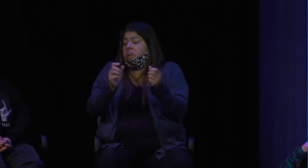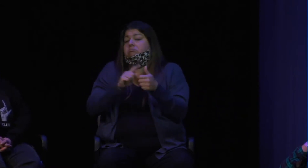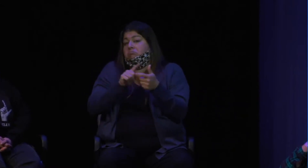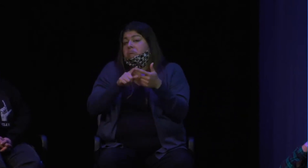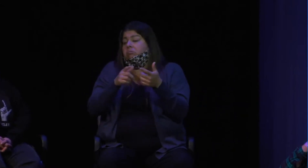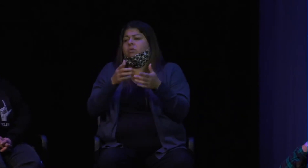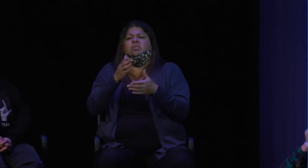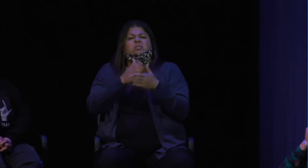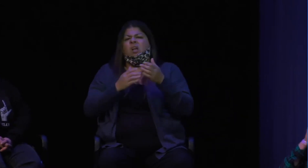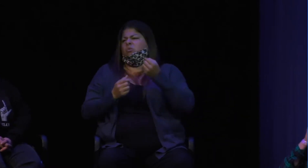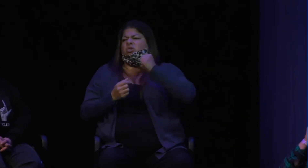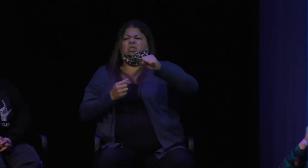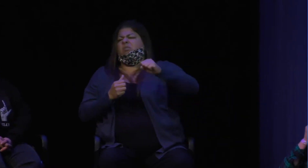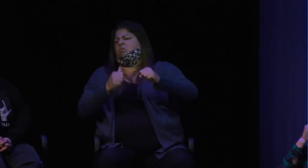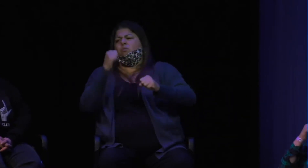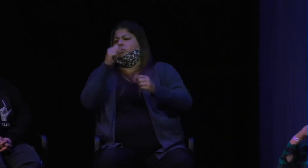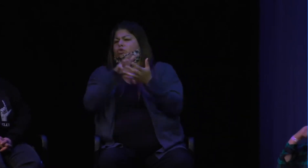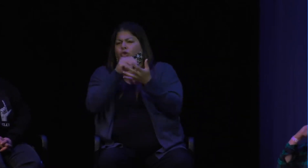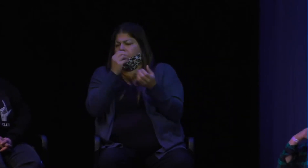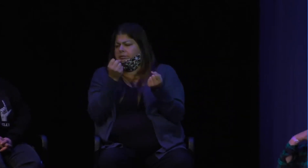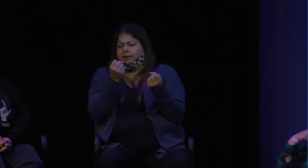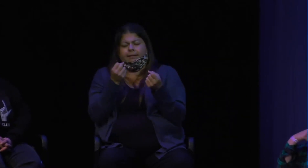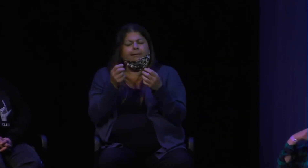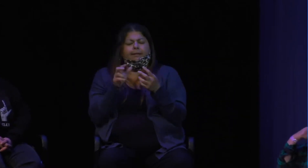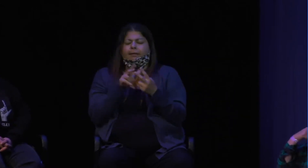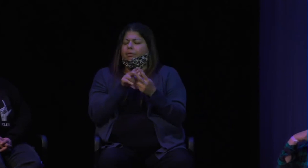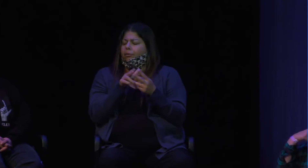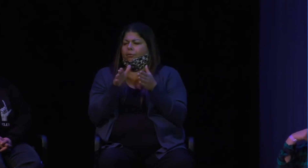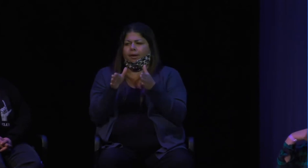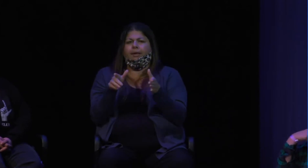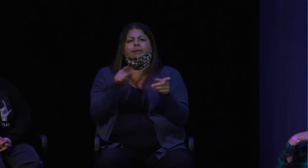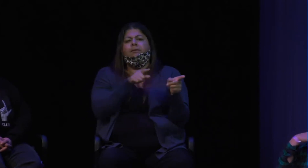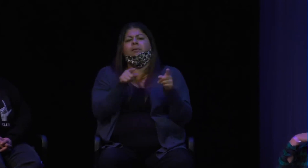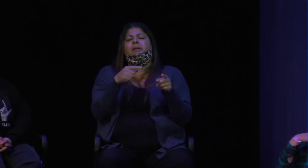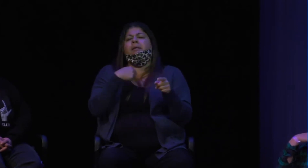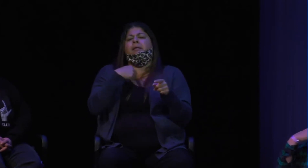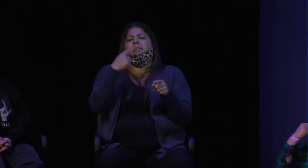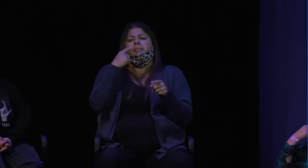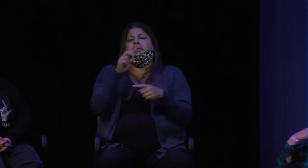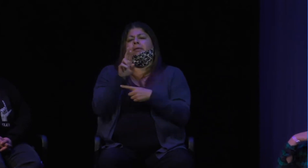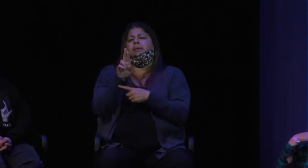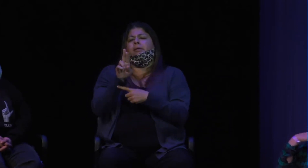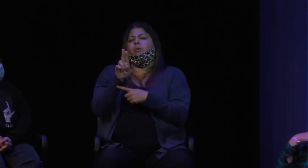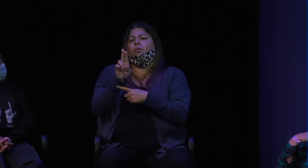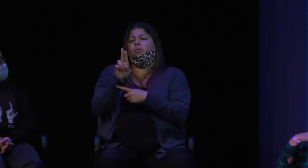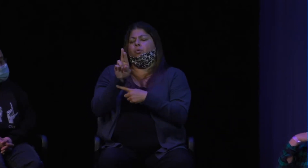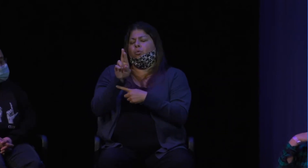And I, at that point, got hearing aids, and that helped.